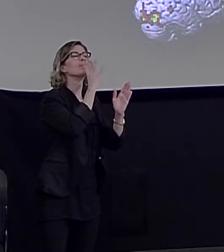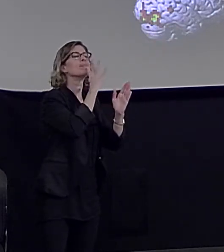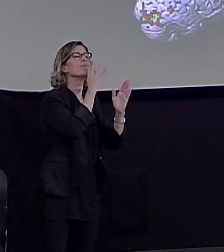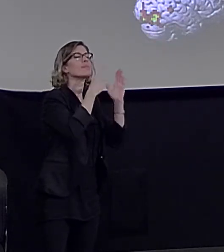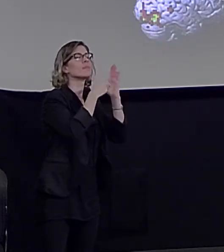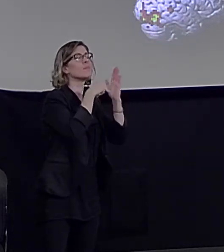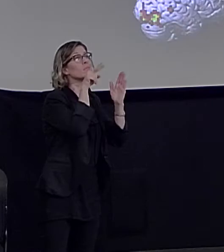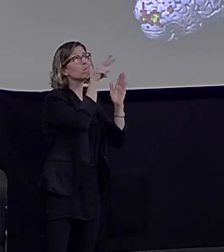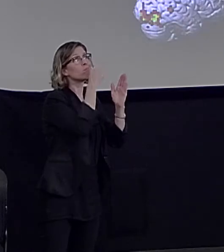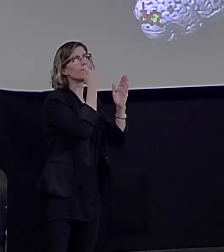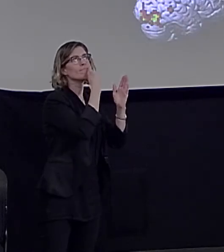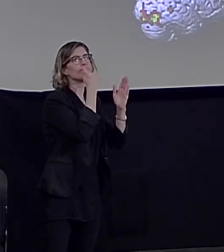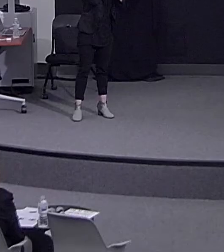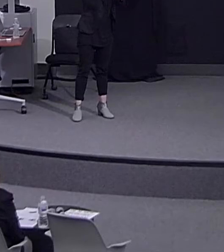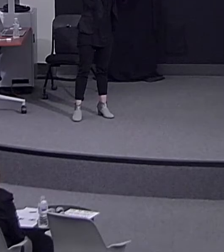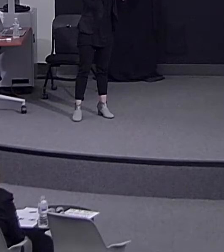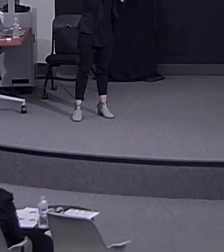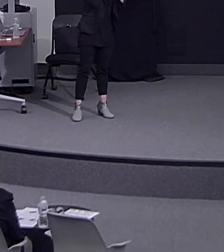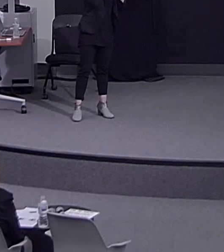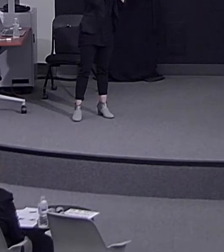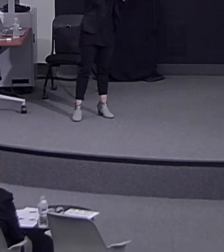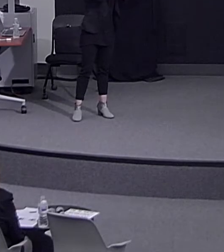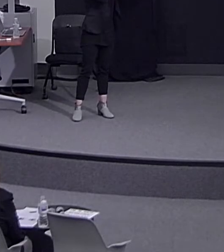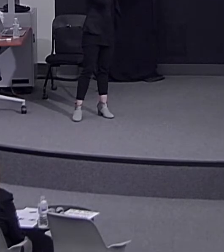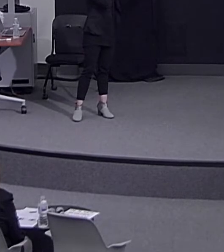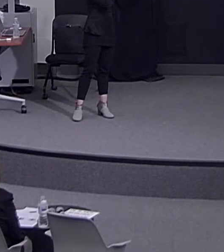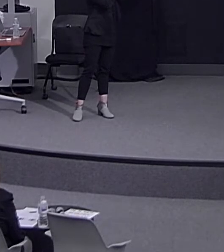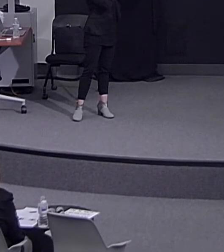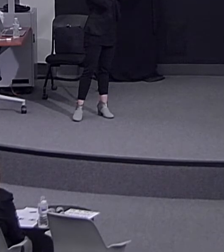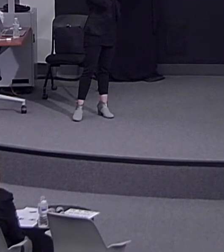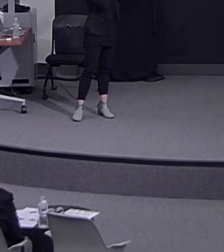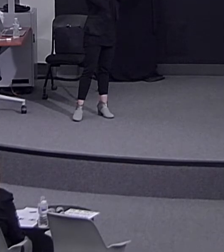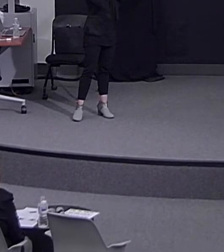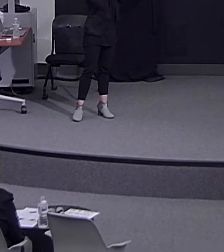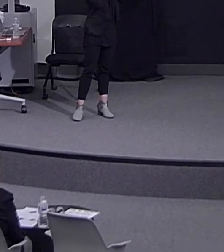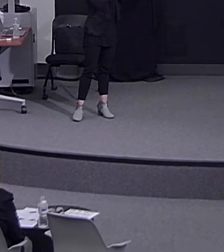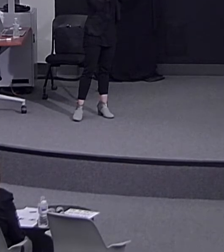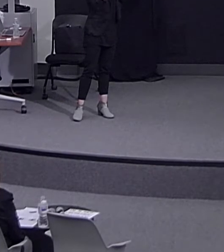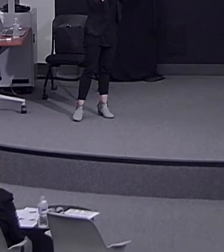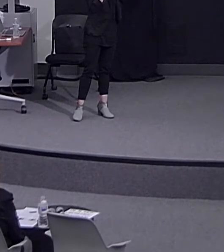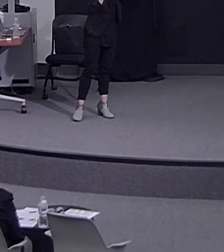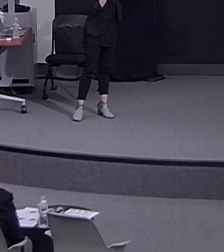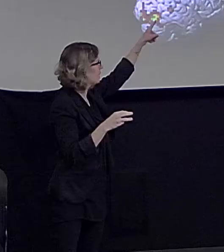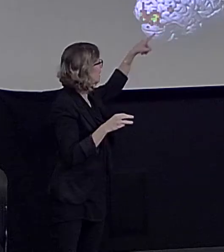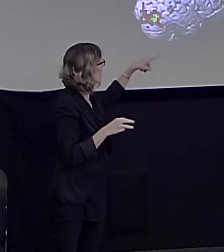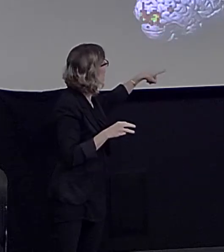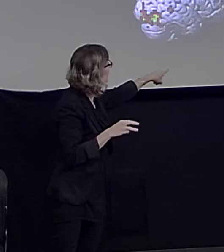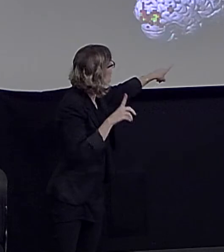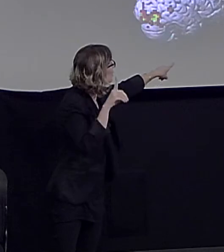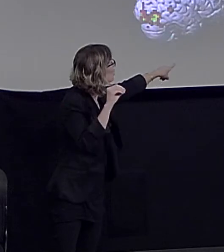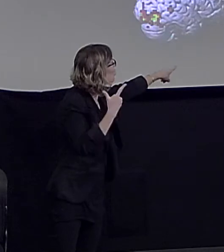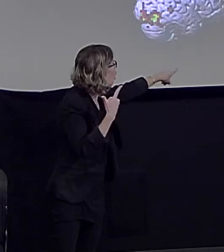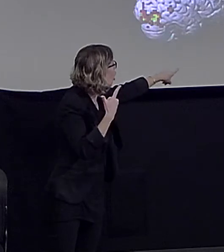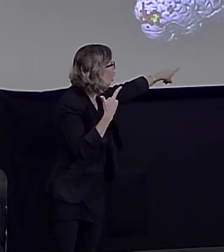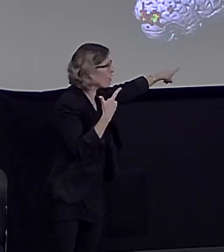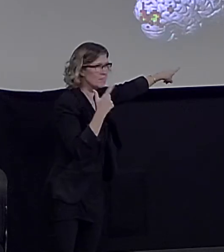here. When the dog is barking, you have activation of the visual area, but nothing